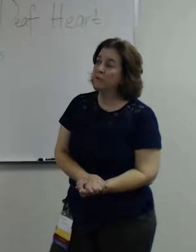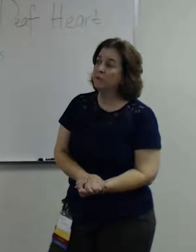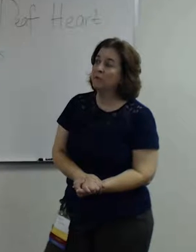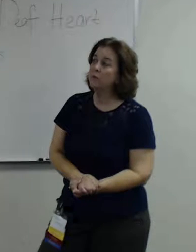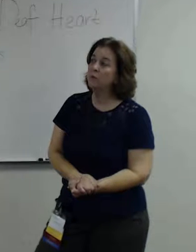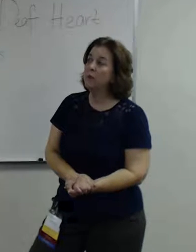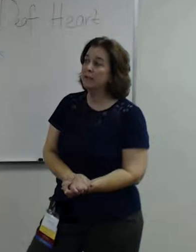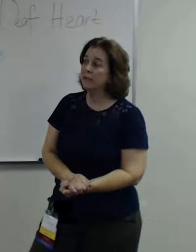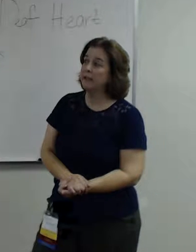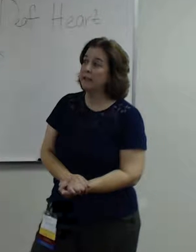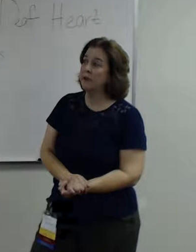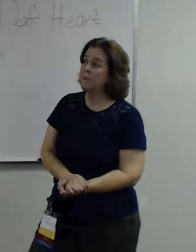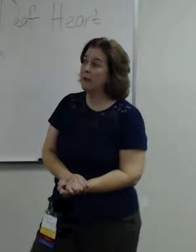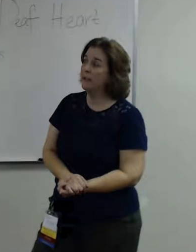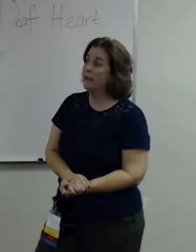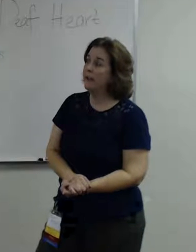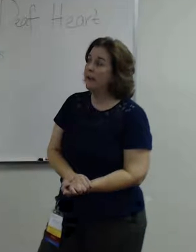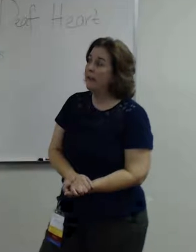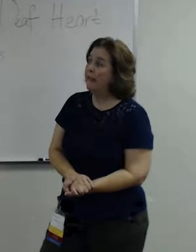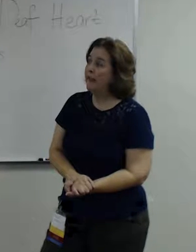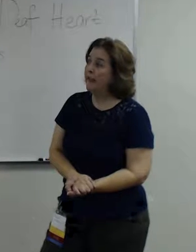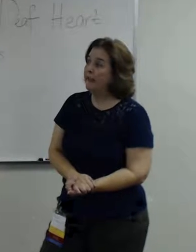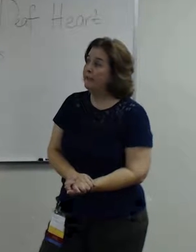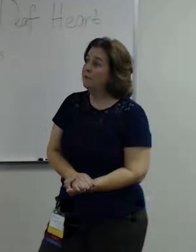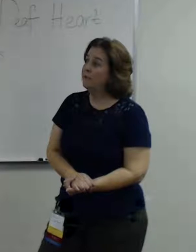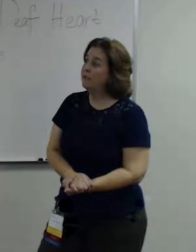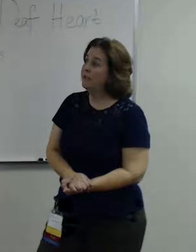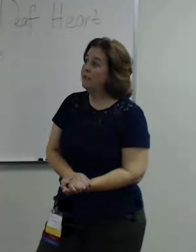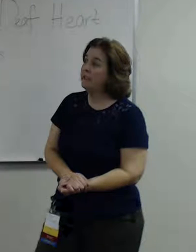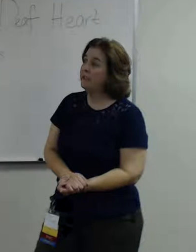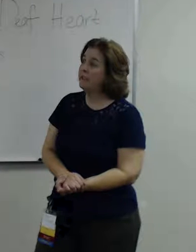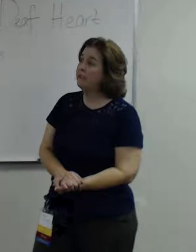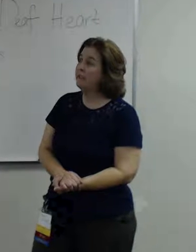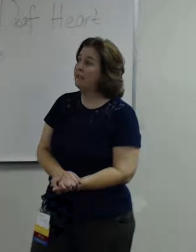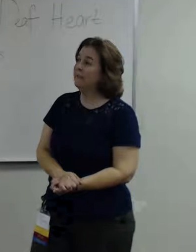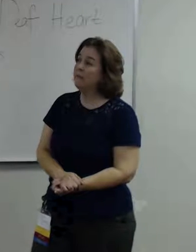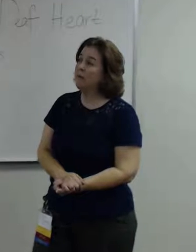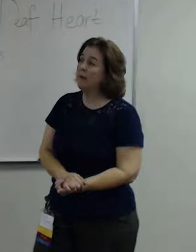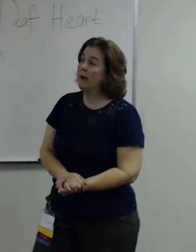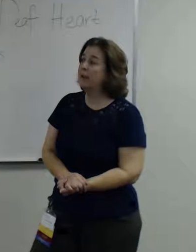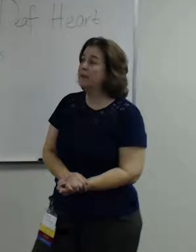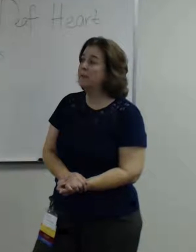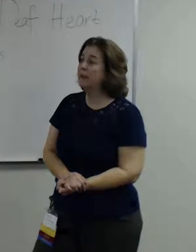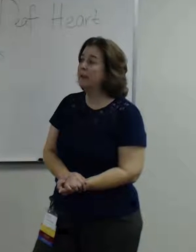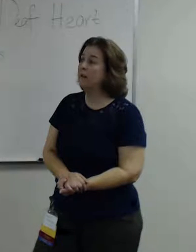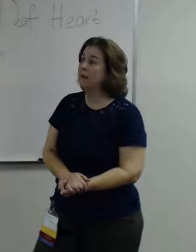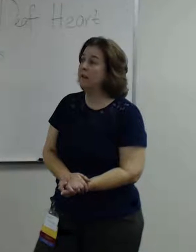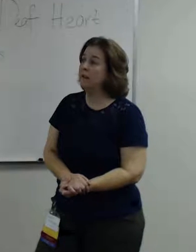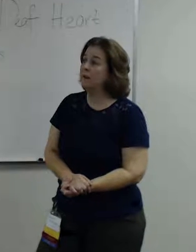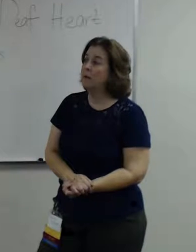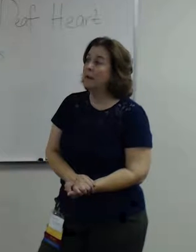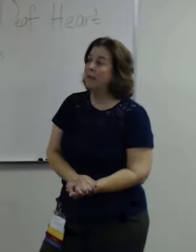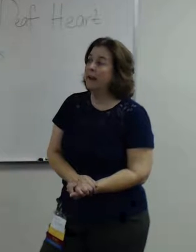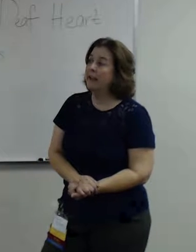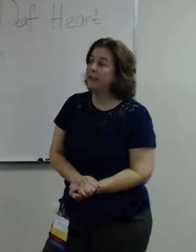church 1 Sunday a month. And if she, you know, perhaps depending on the planning that